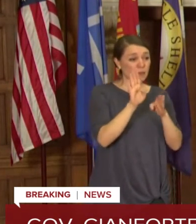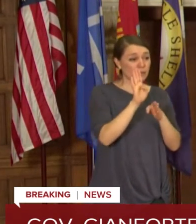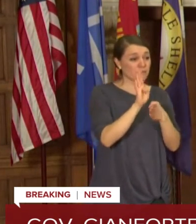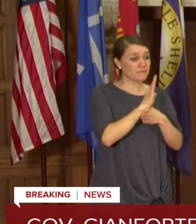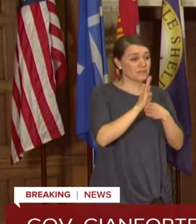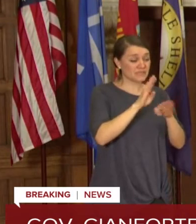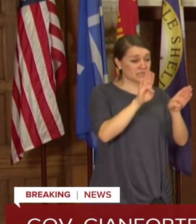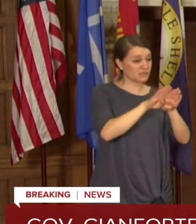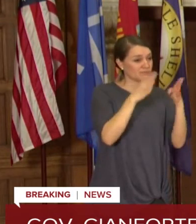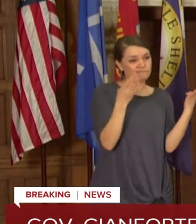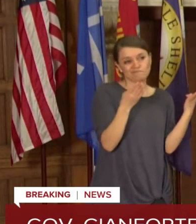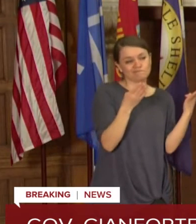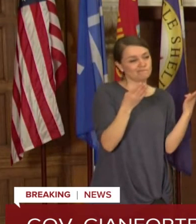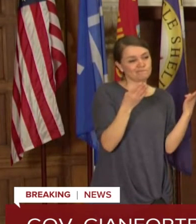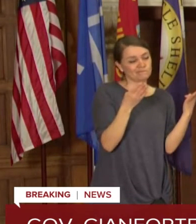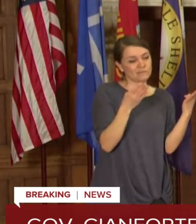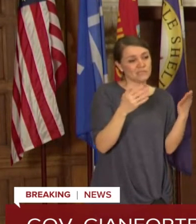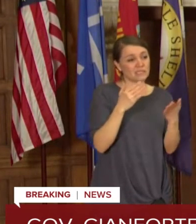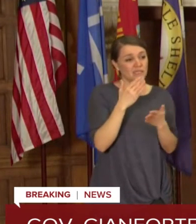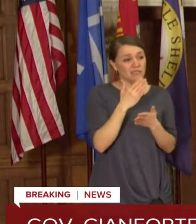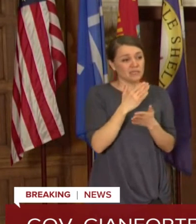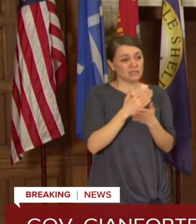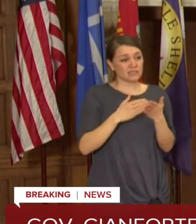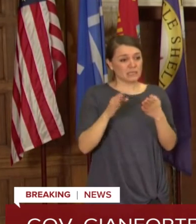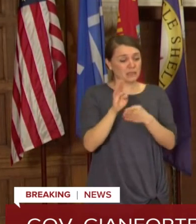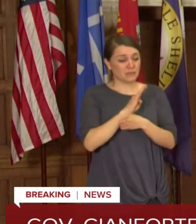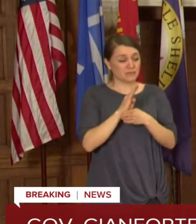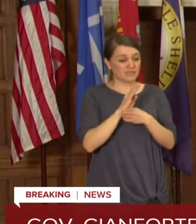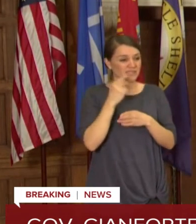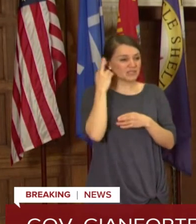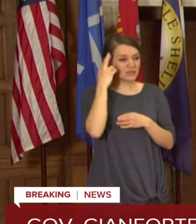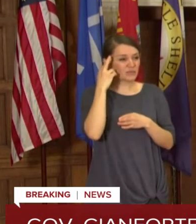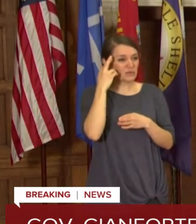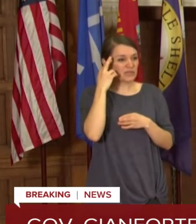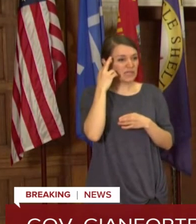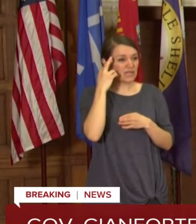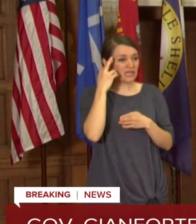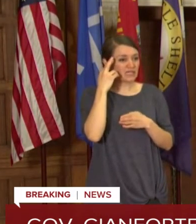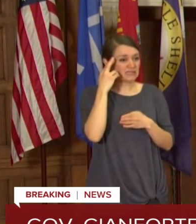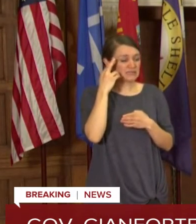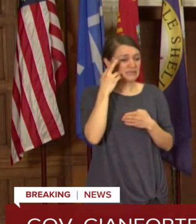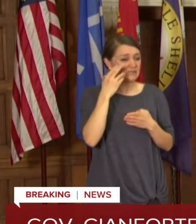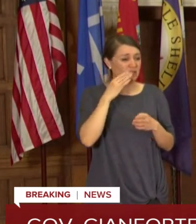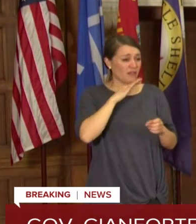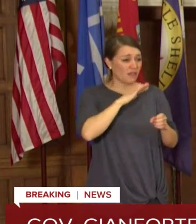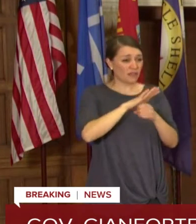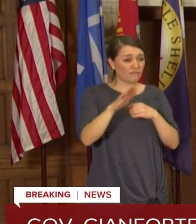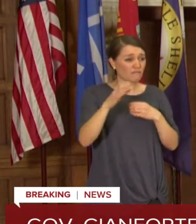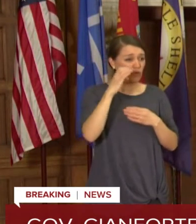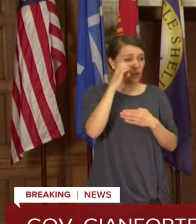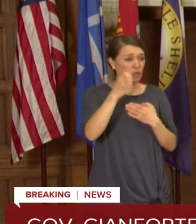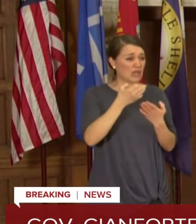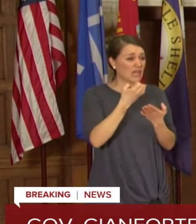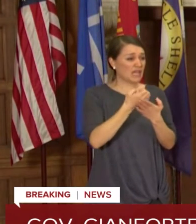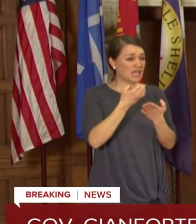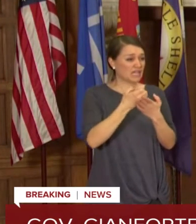businesses yet that have yet to fully recognize the full economic impact to their business and their way of life.